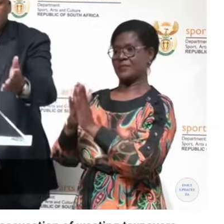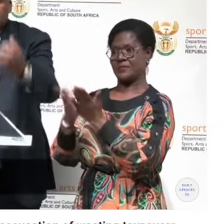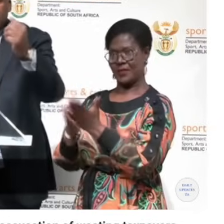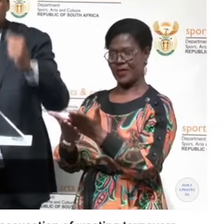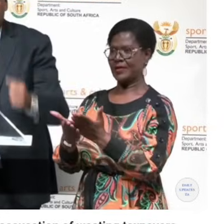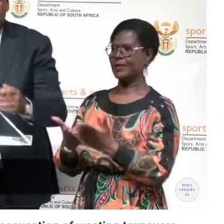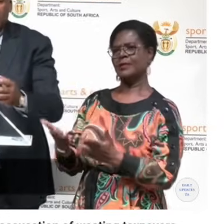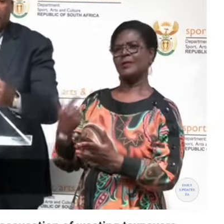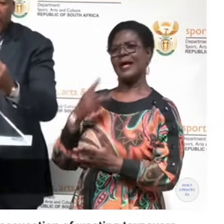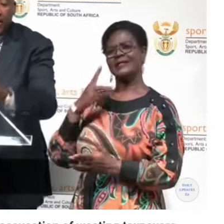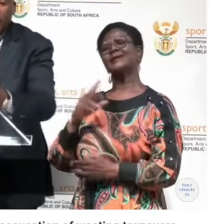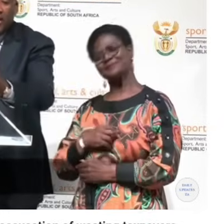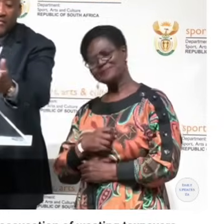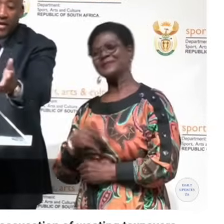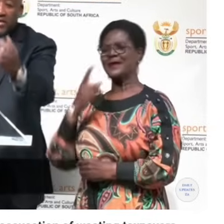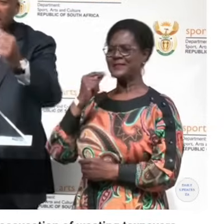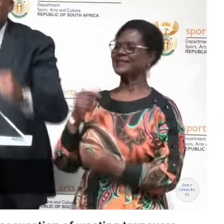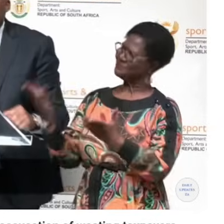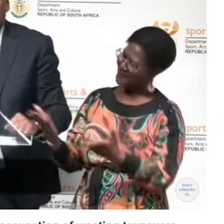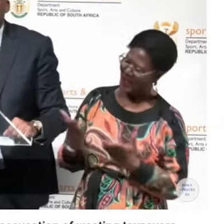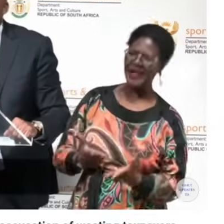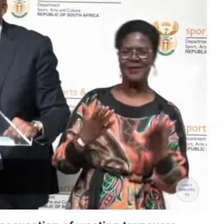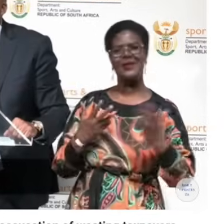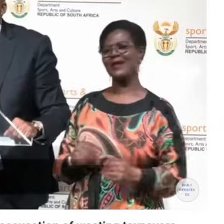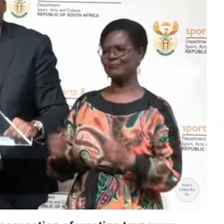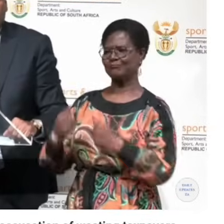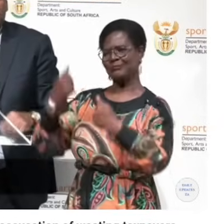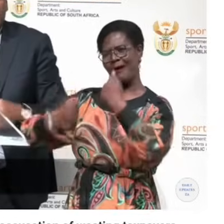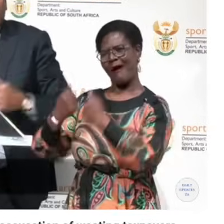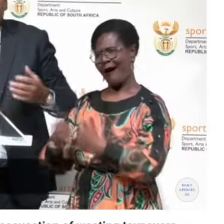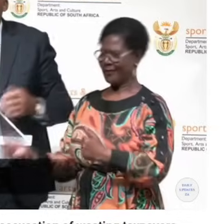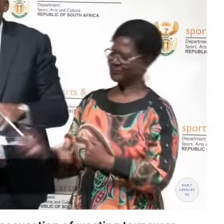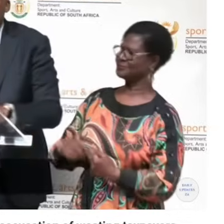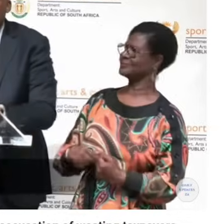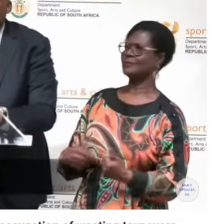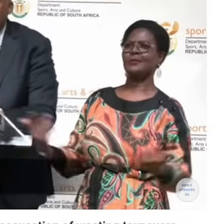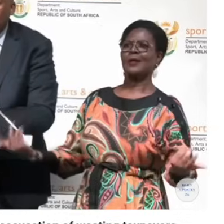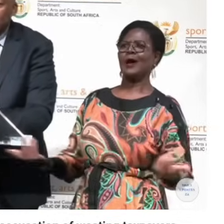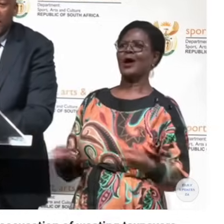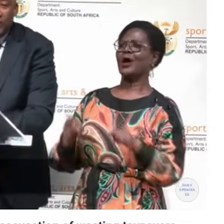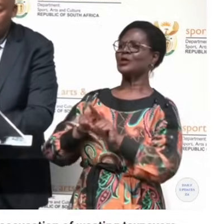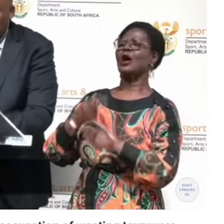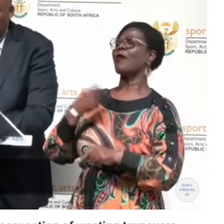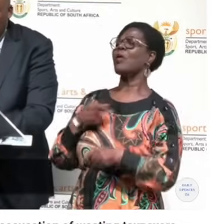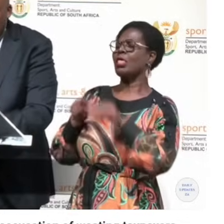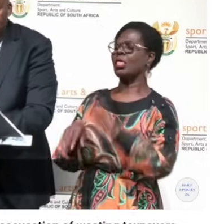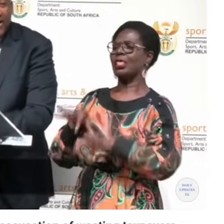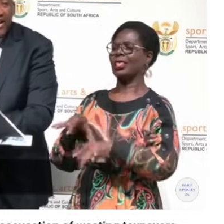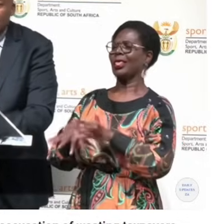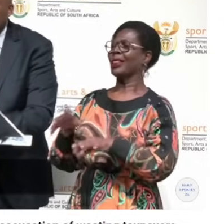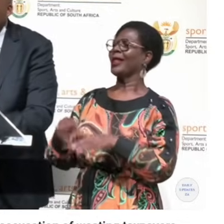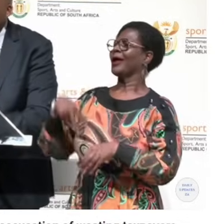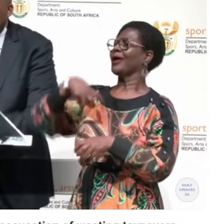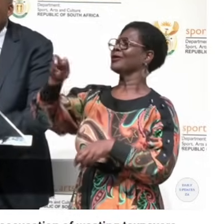saw them saying, Mr. McKenzie, welcome, welcome, jump in the car. Now it's being acted like I'm sitting behind a computer and go to the